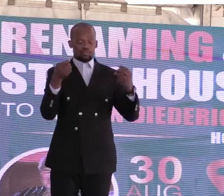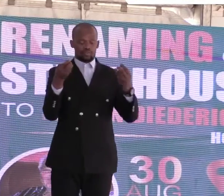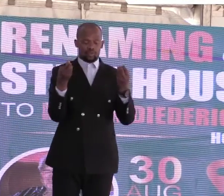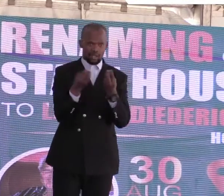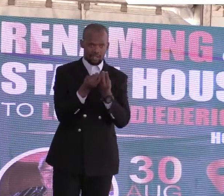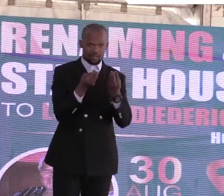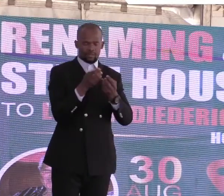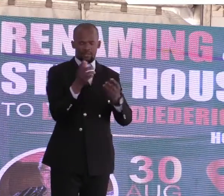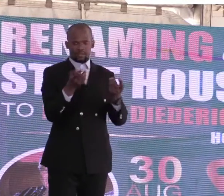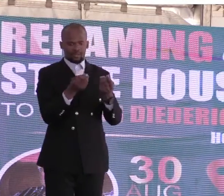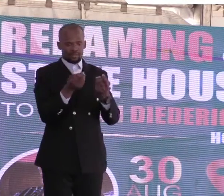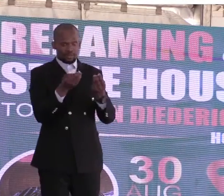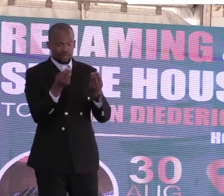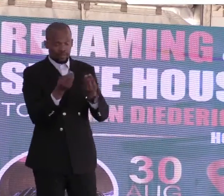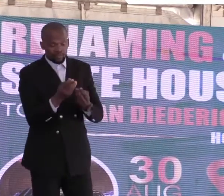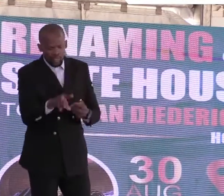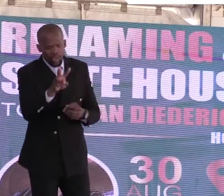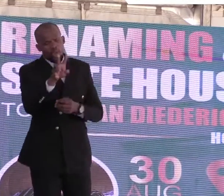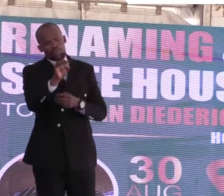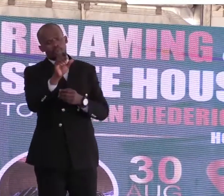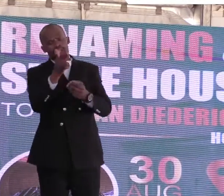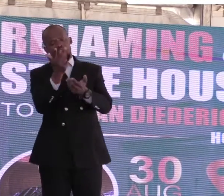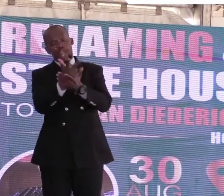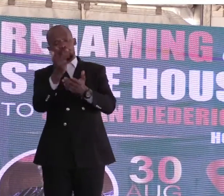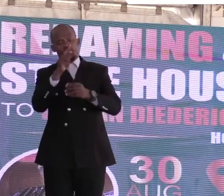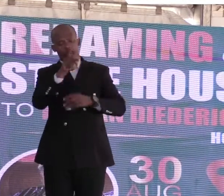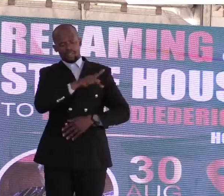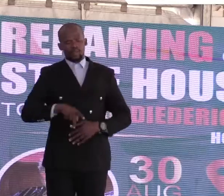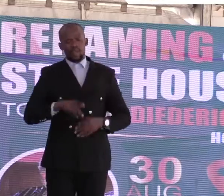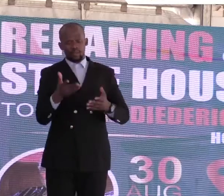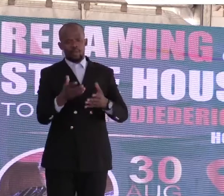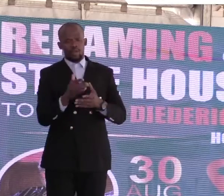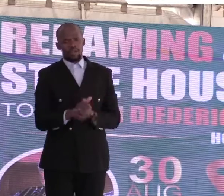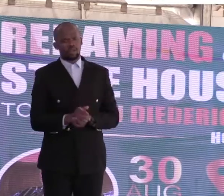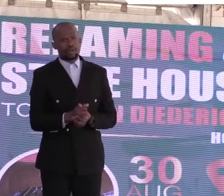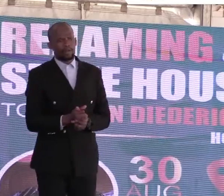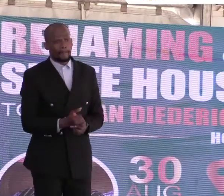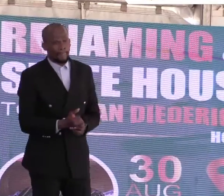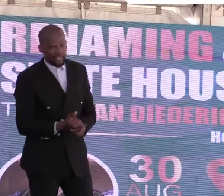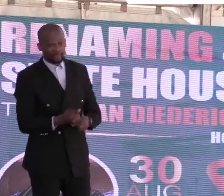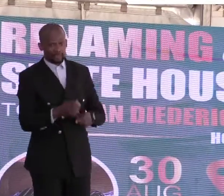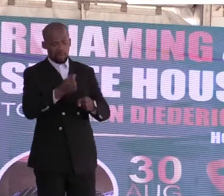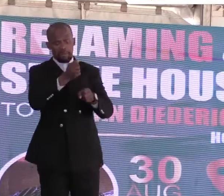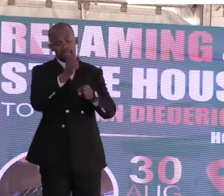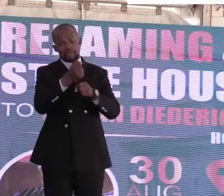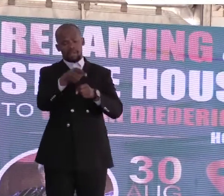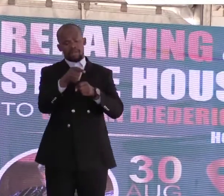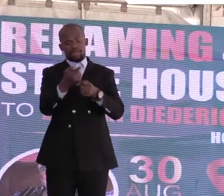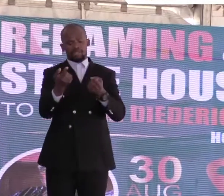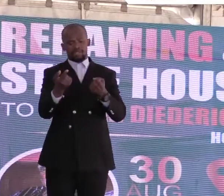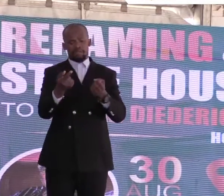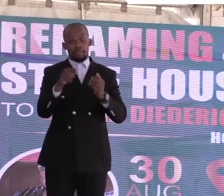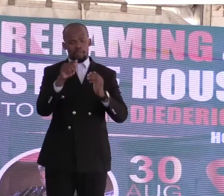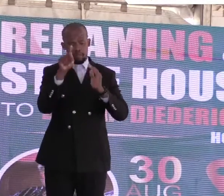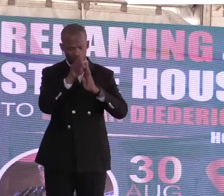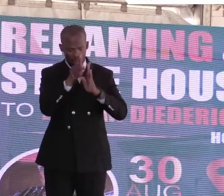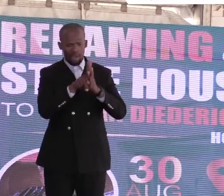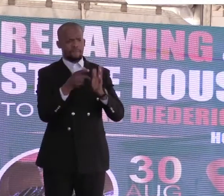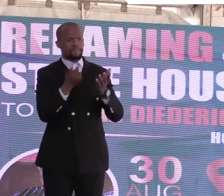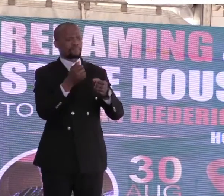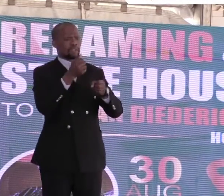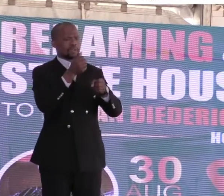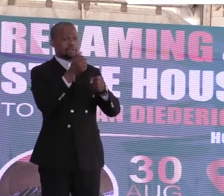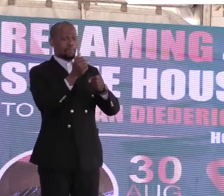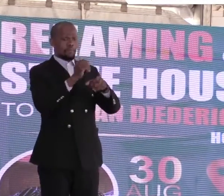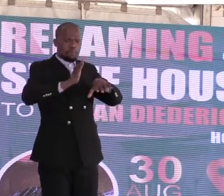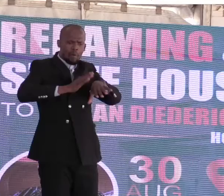you, President was here in 2018 in Lusikisiki, launching this same program. A lot of work is being done to make